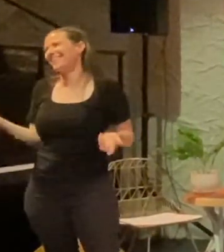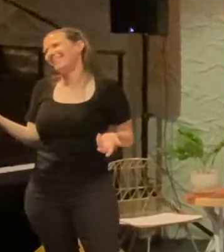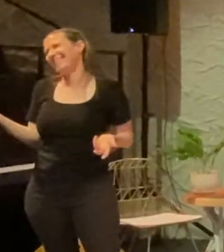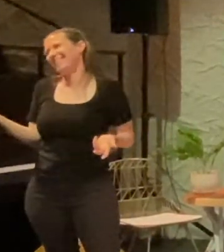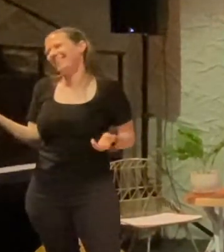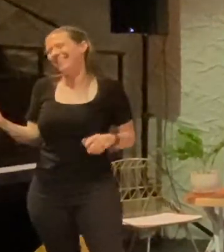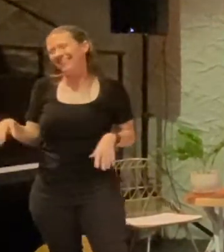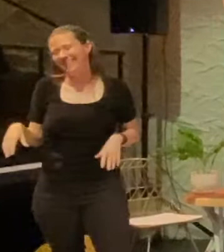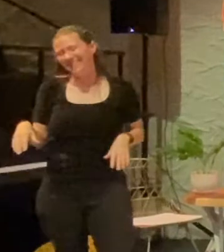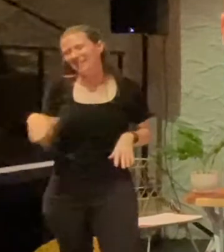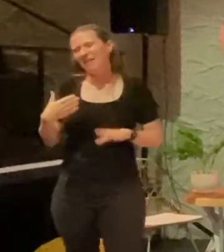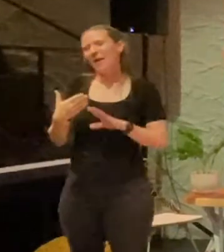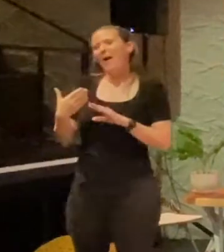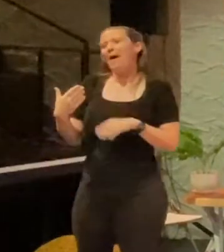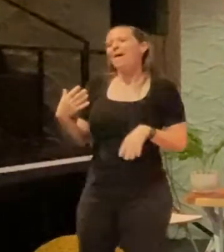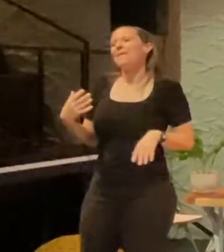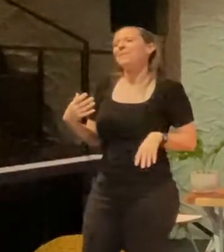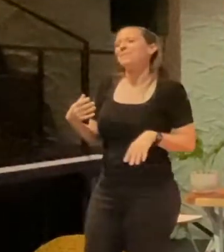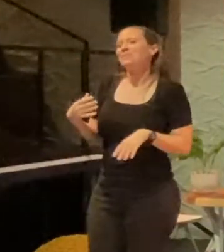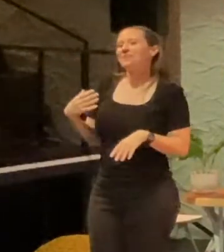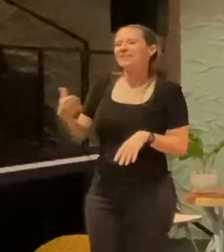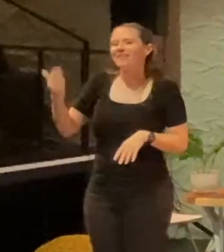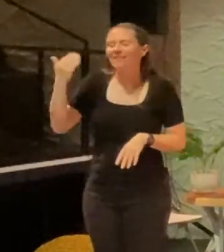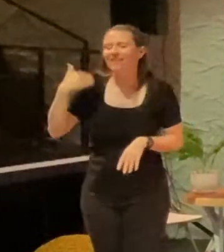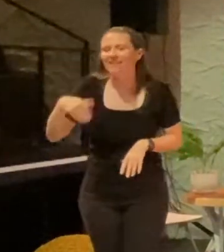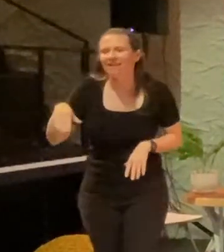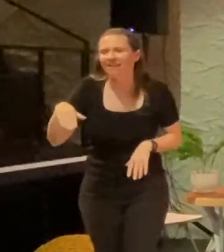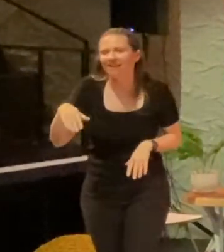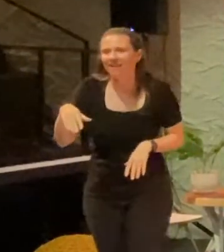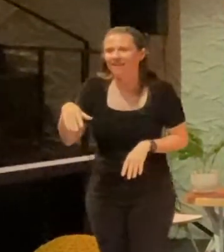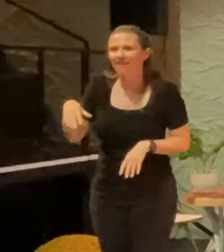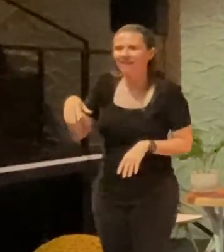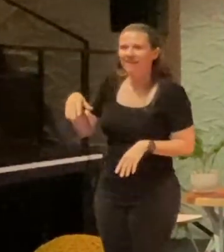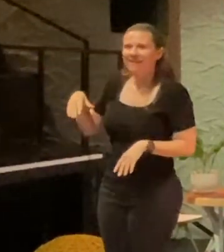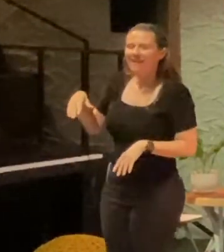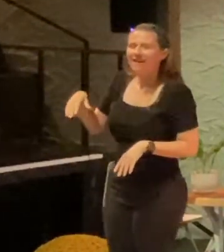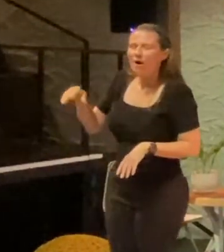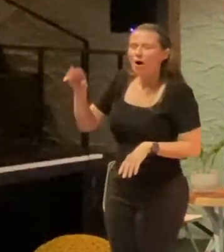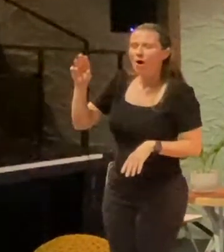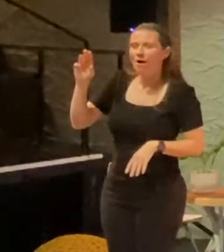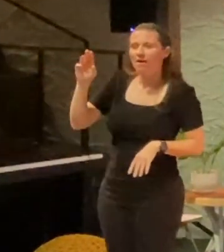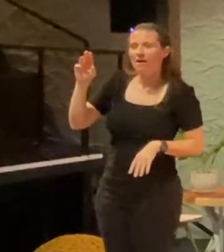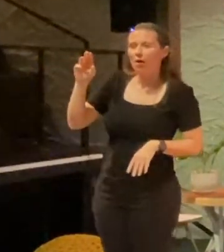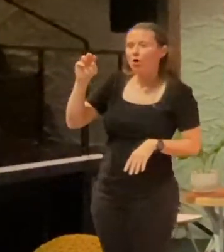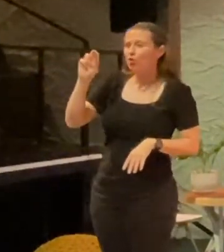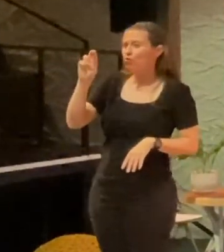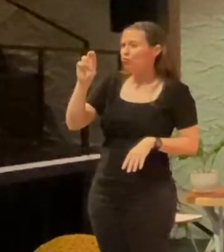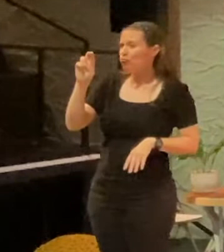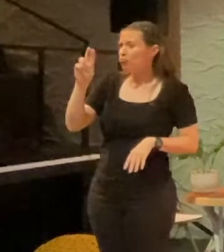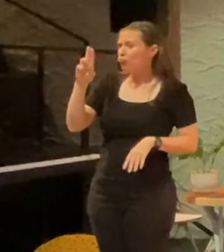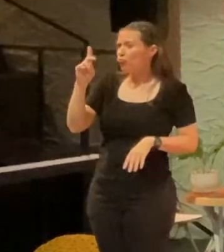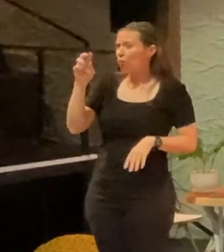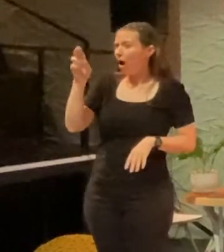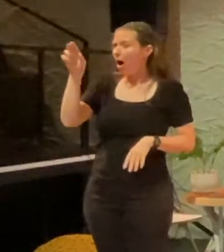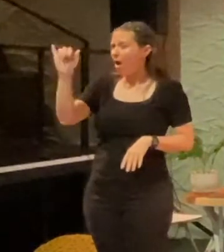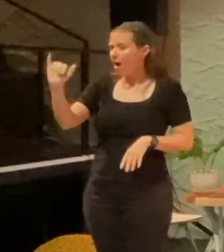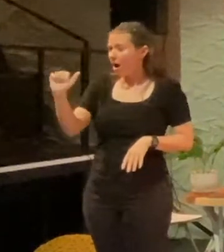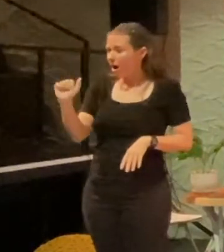one. Uriah is Bathsheba. She's not actually mentioned. Some people speculate that maybe that was to honor Uriah because he was